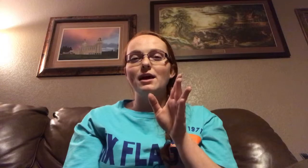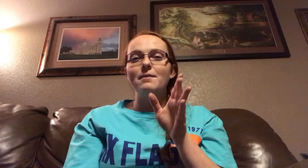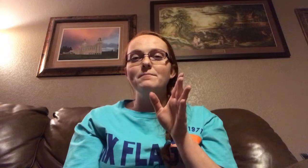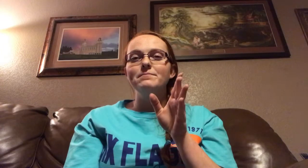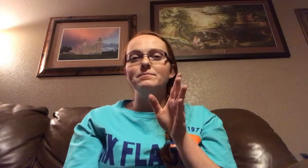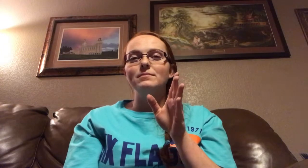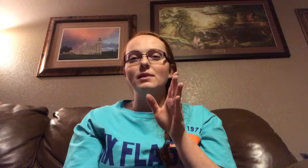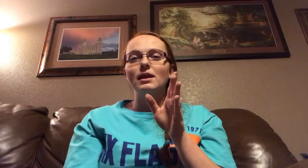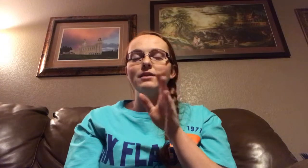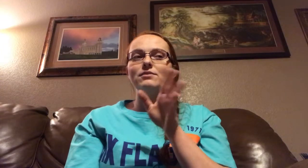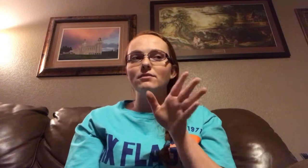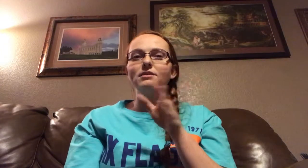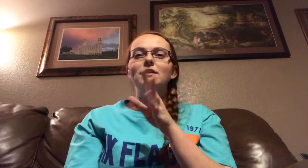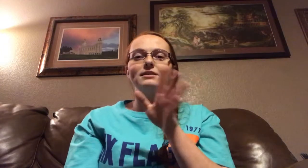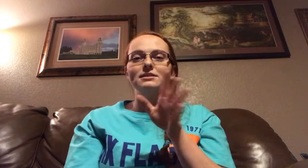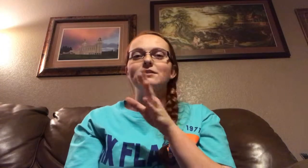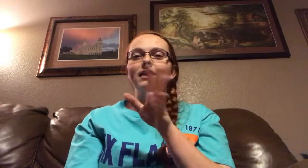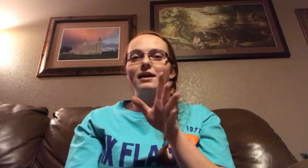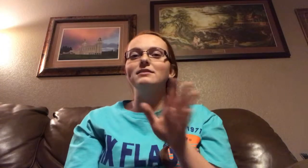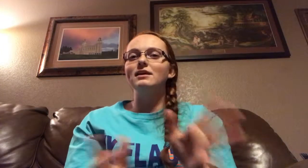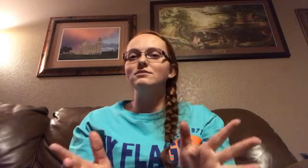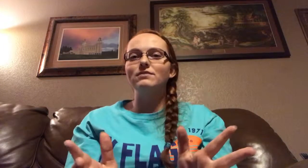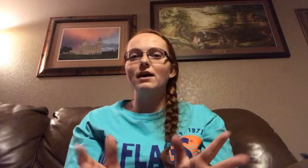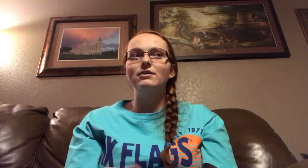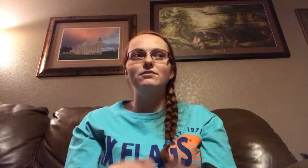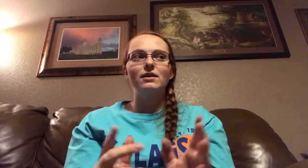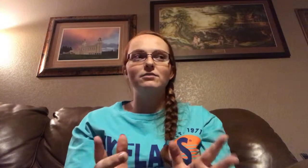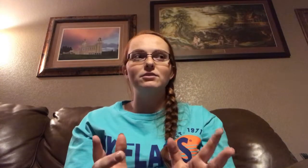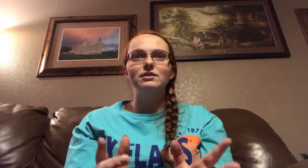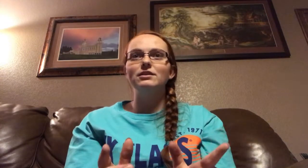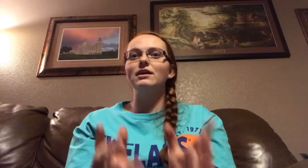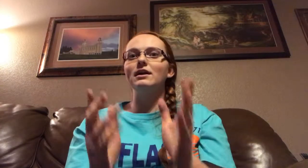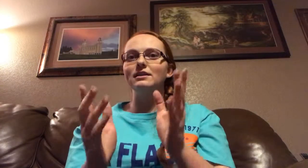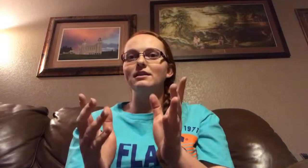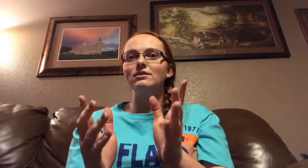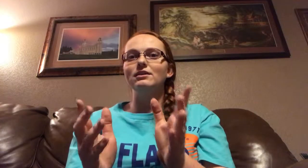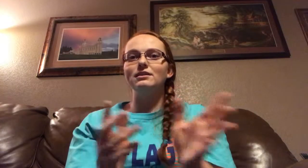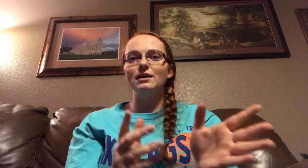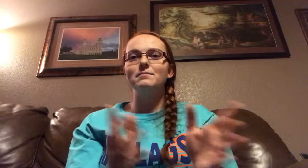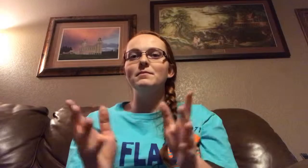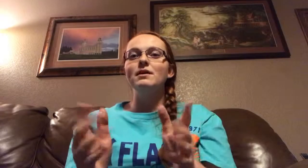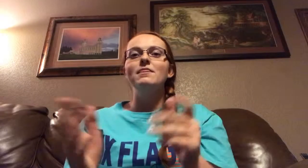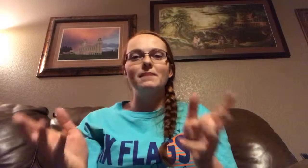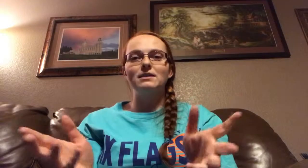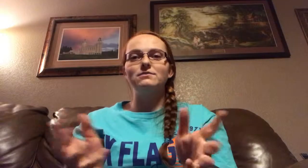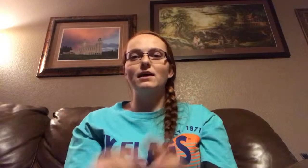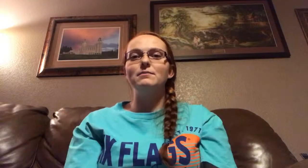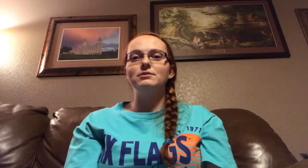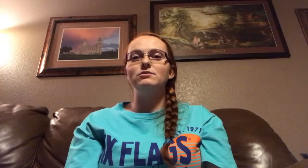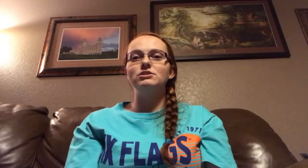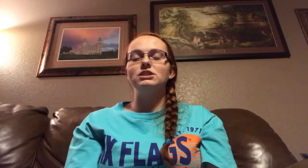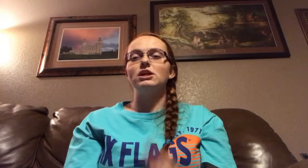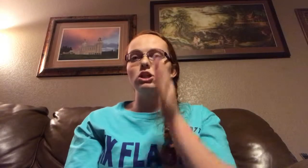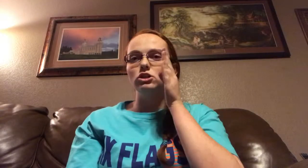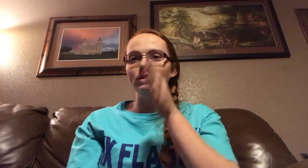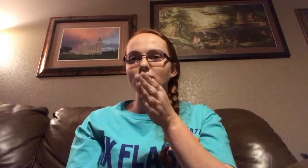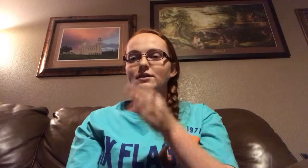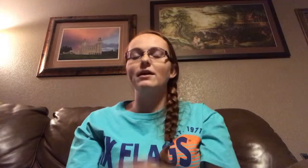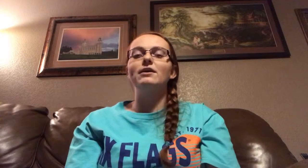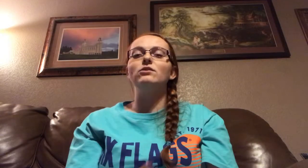them, and if you have to glance at their hand, that's fine, or if you have to look at their hand and then look at them, that's fine, but don't just like look at their hand the